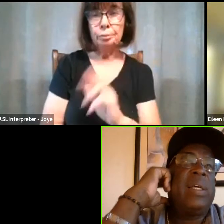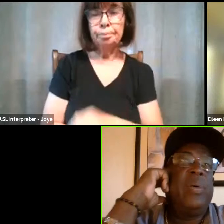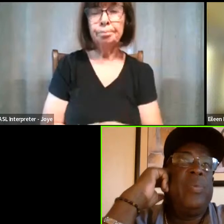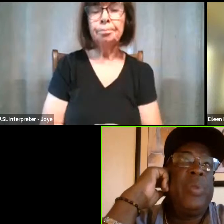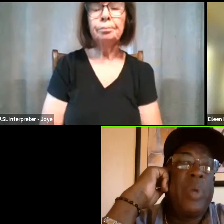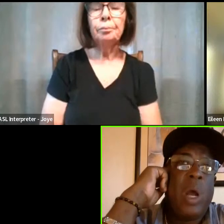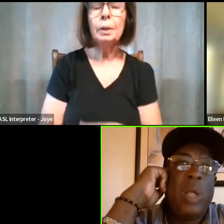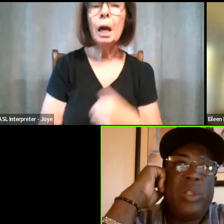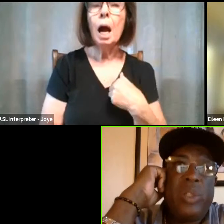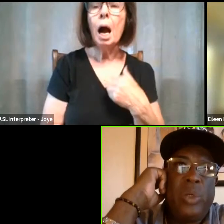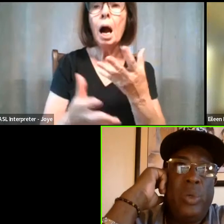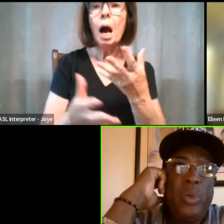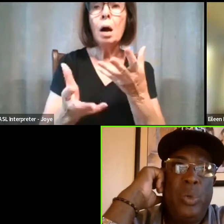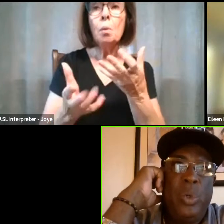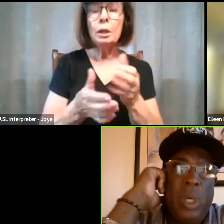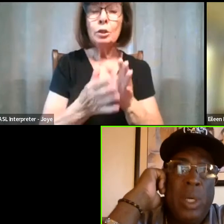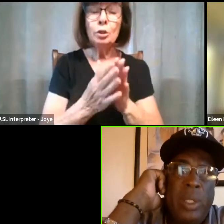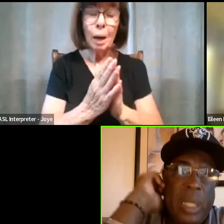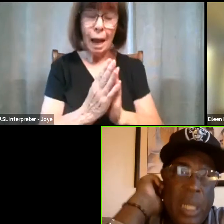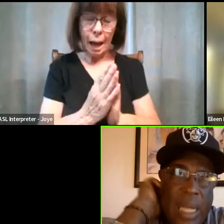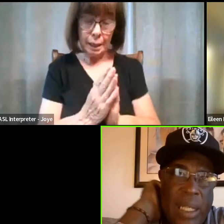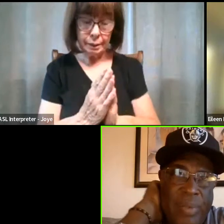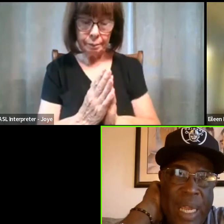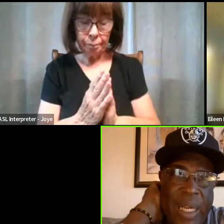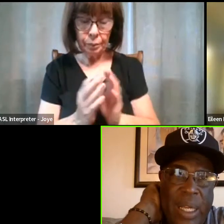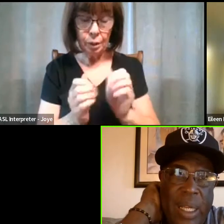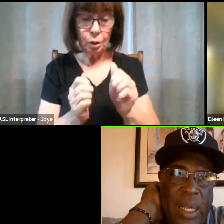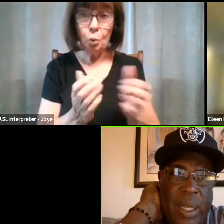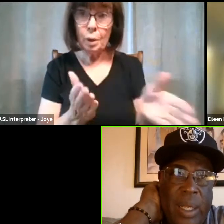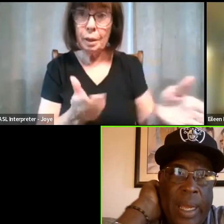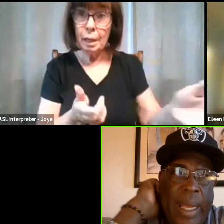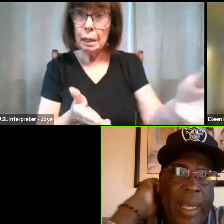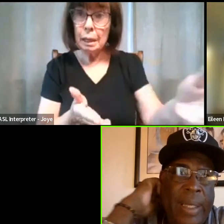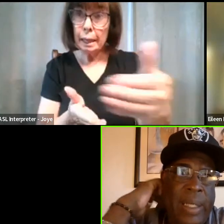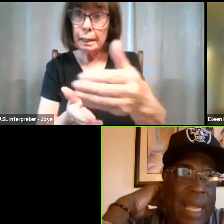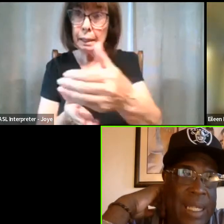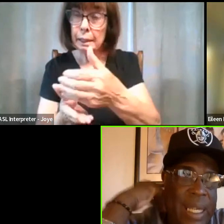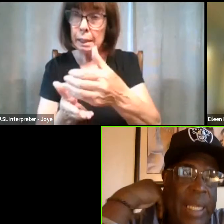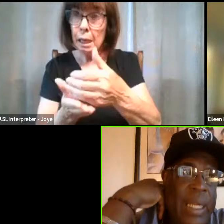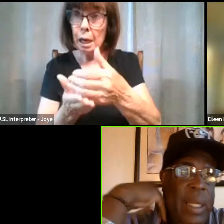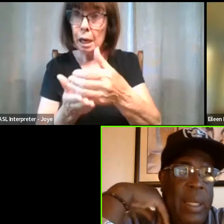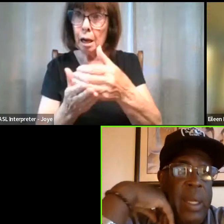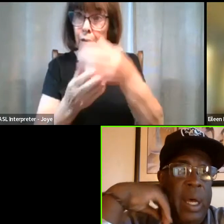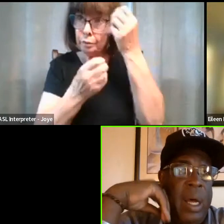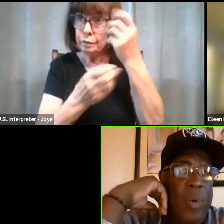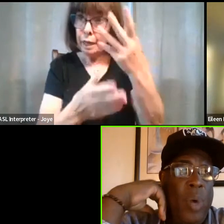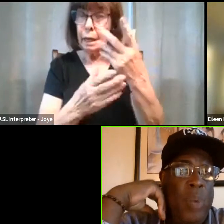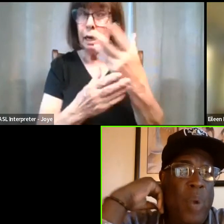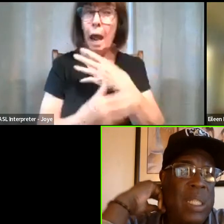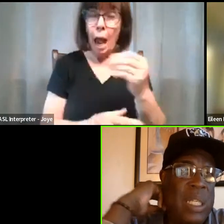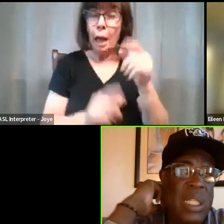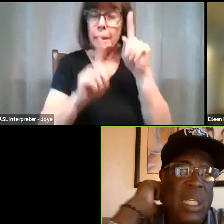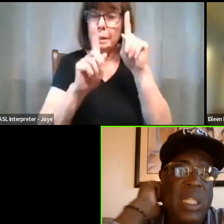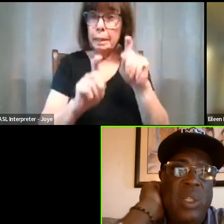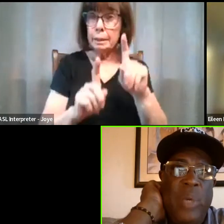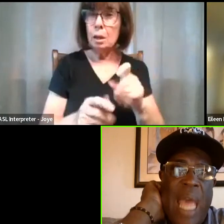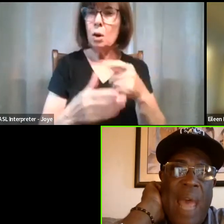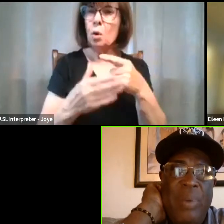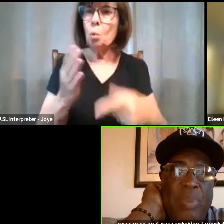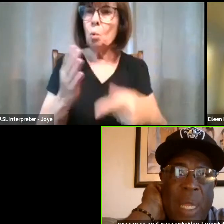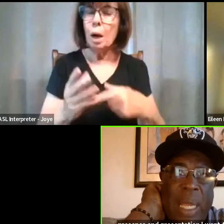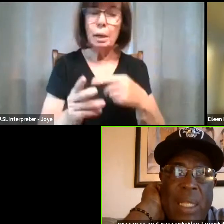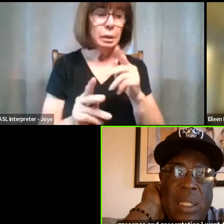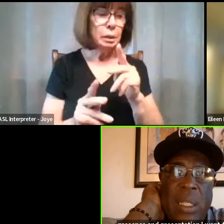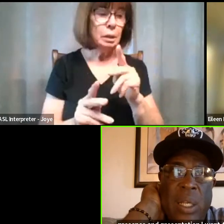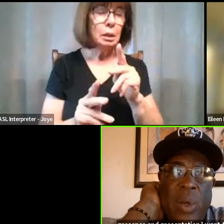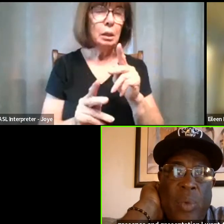ask, with regards to the collection of data and testing, what processes do we have